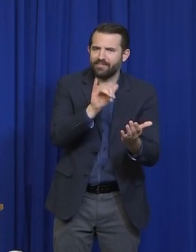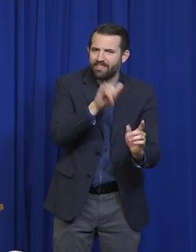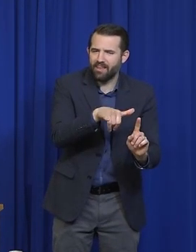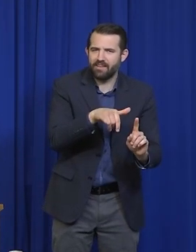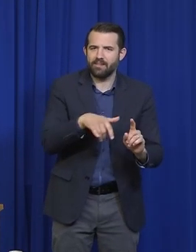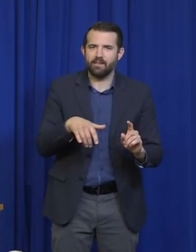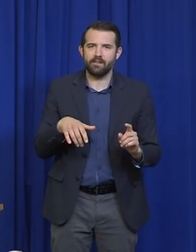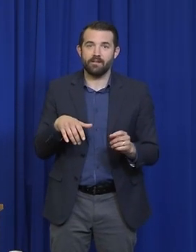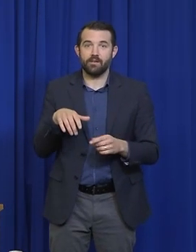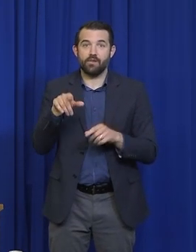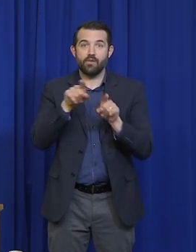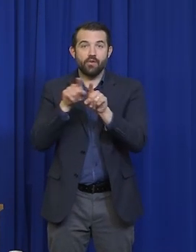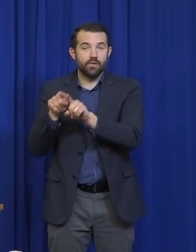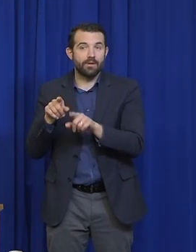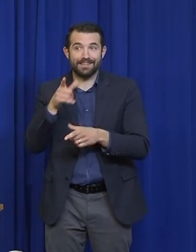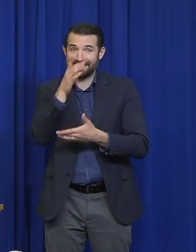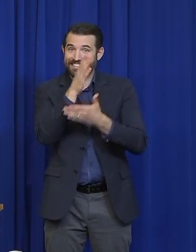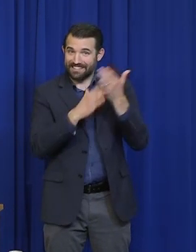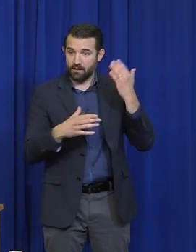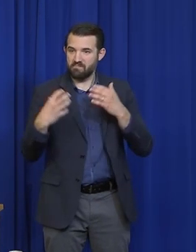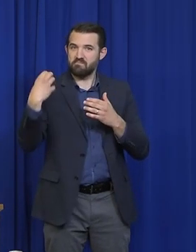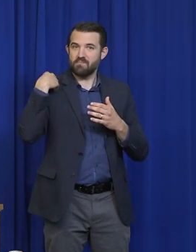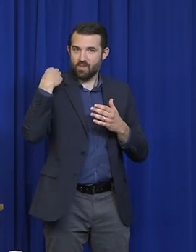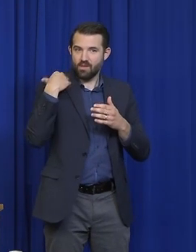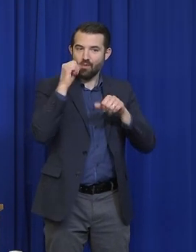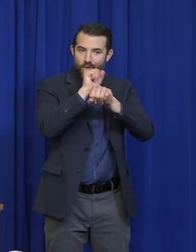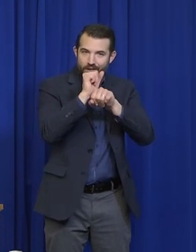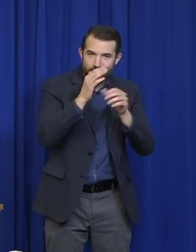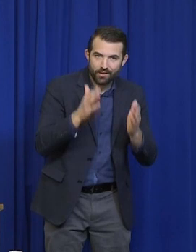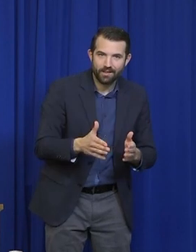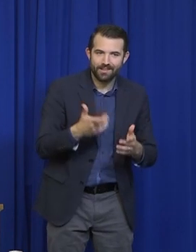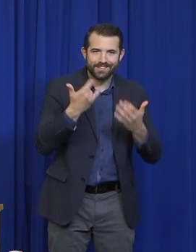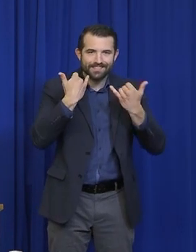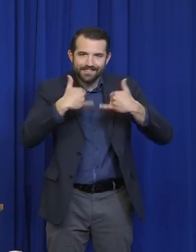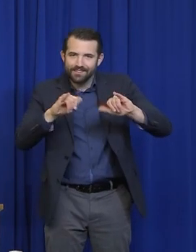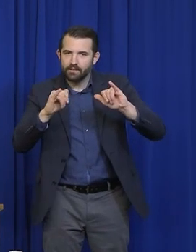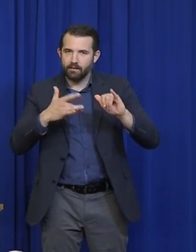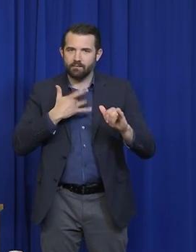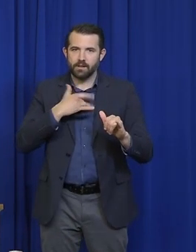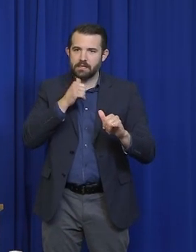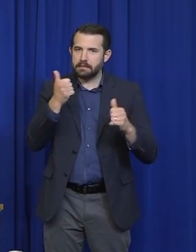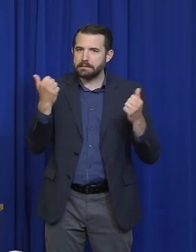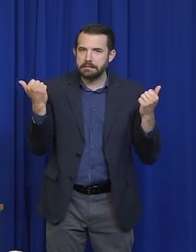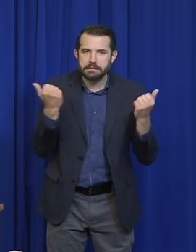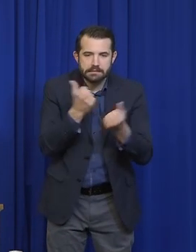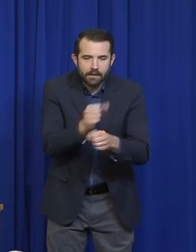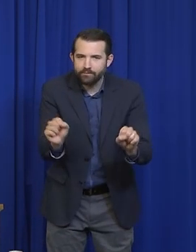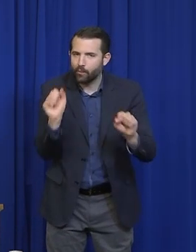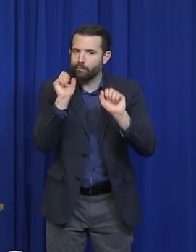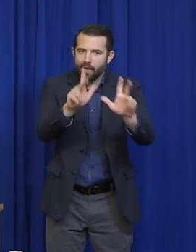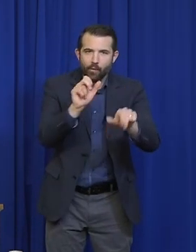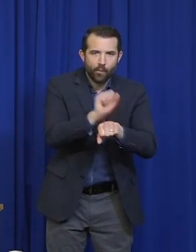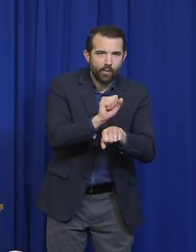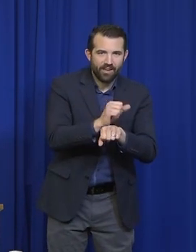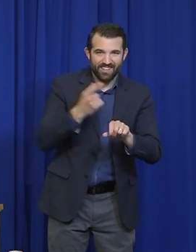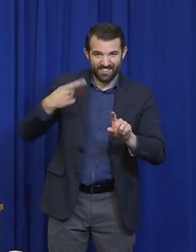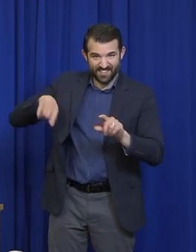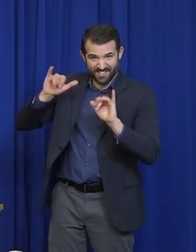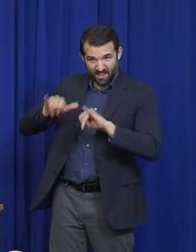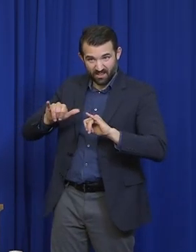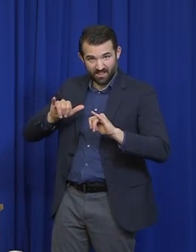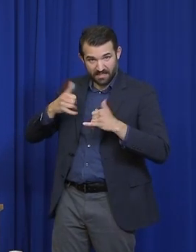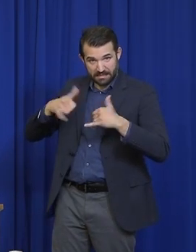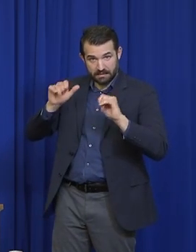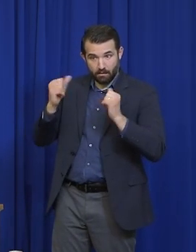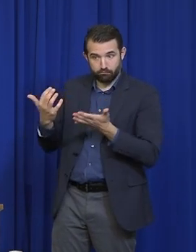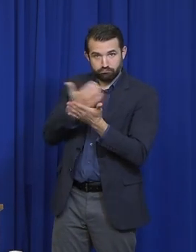to work are they still gonna be eligible for unemployment another benefit that they choose not to work yet well the second question relating to unemployment